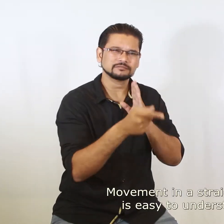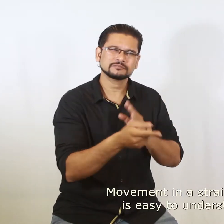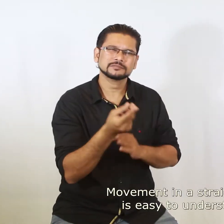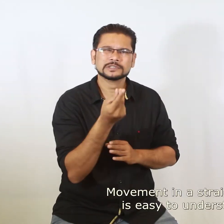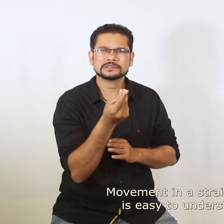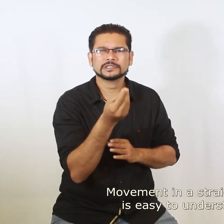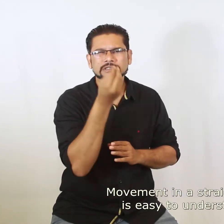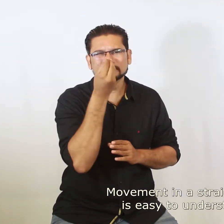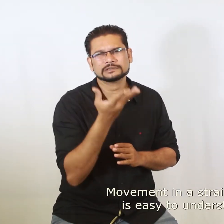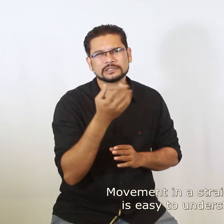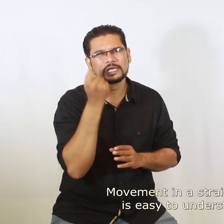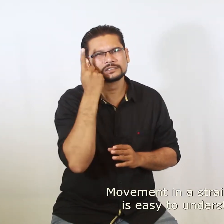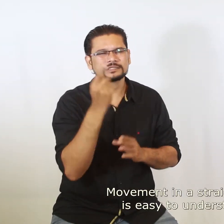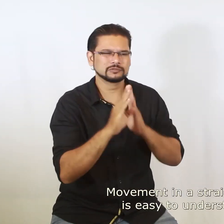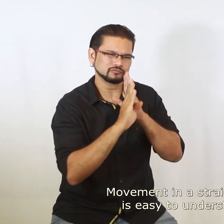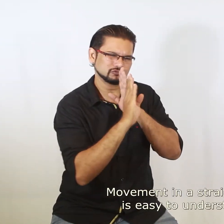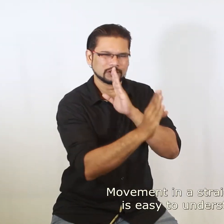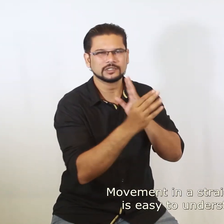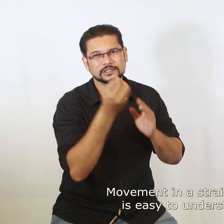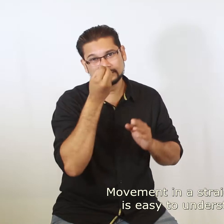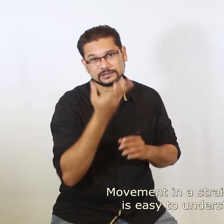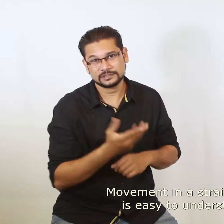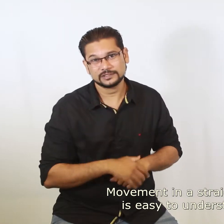Movement in a straight line is easy to understand.